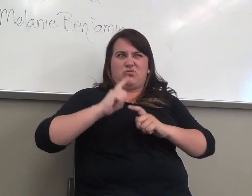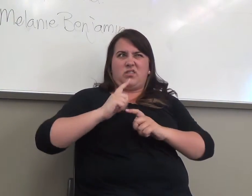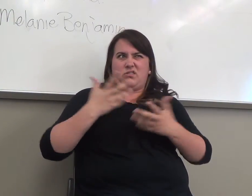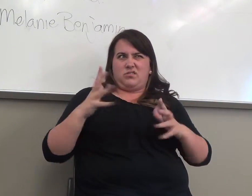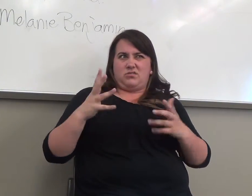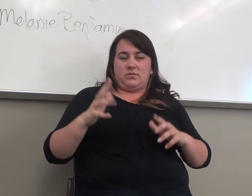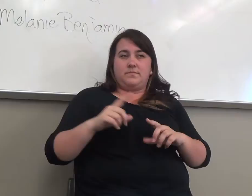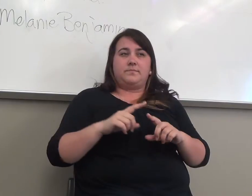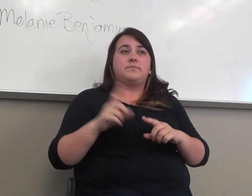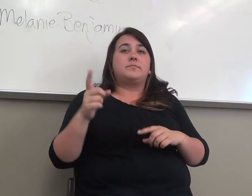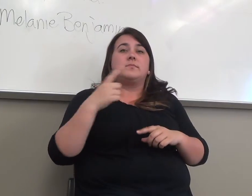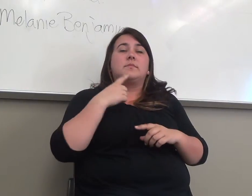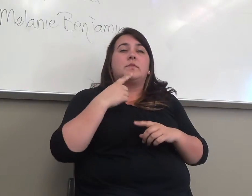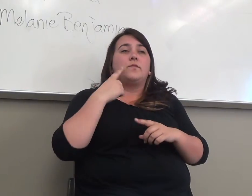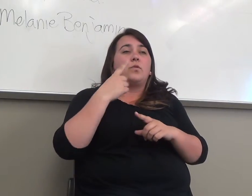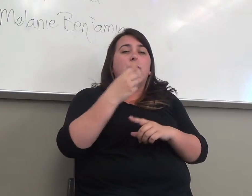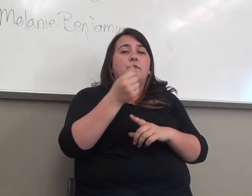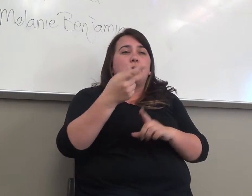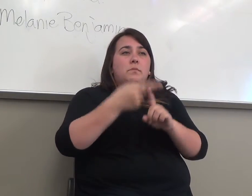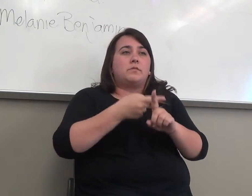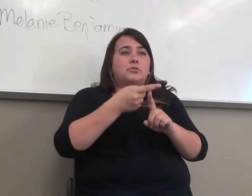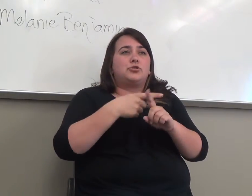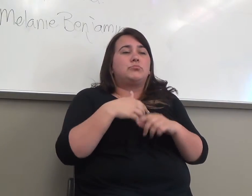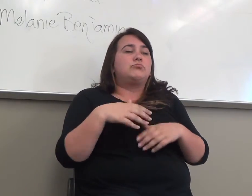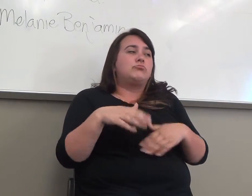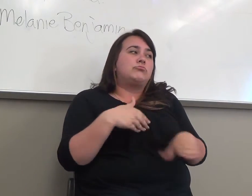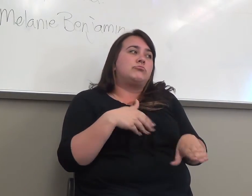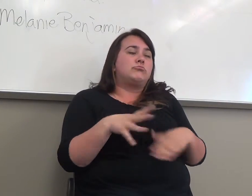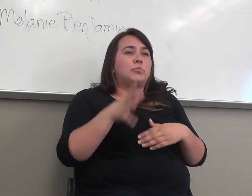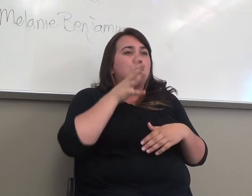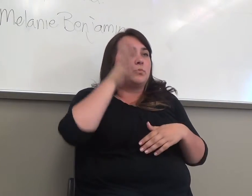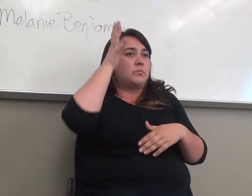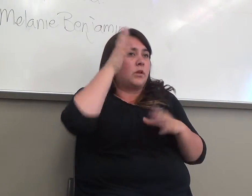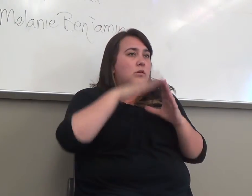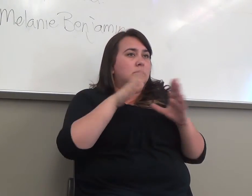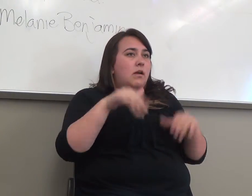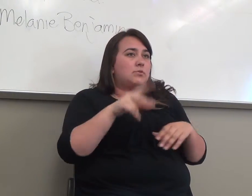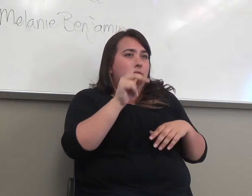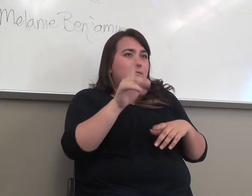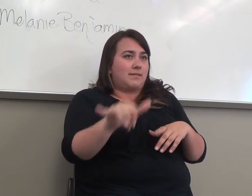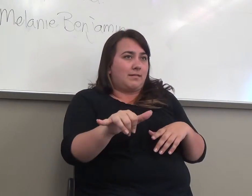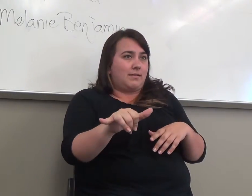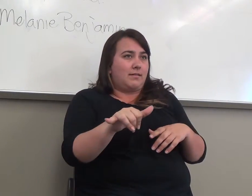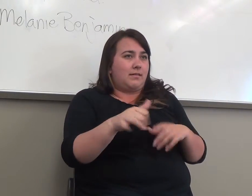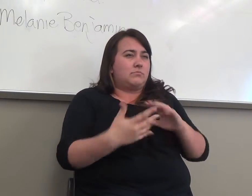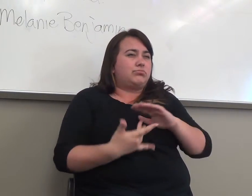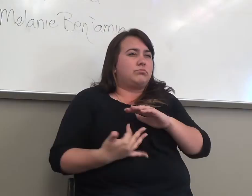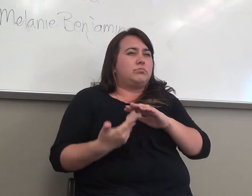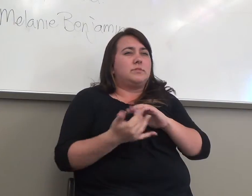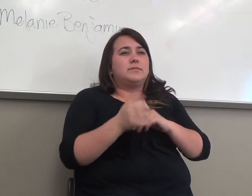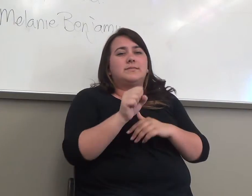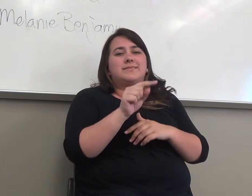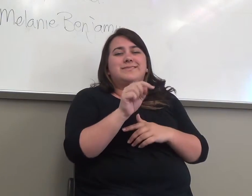few months, she moped about her parents' house in Kentucky, stewing in